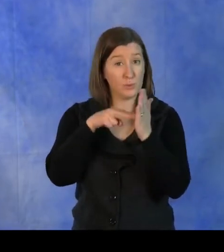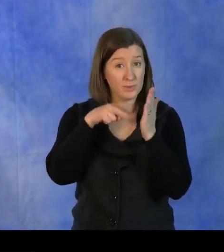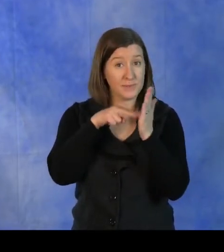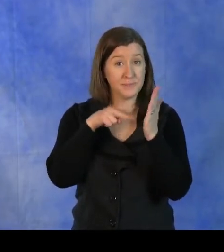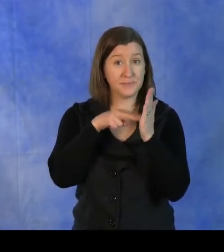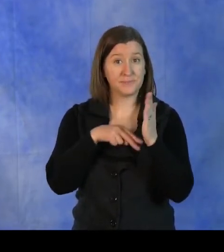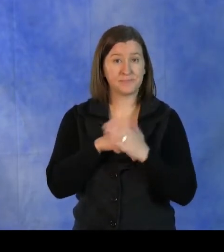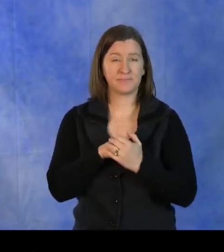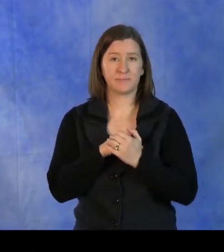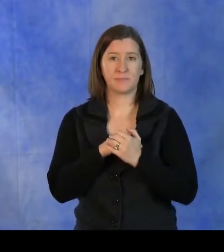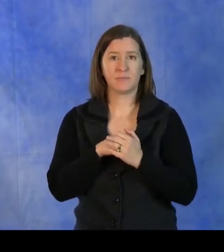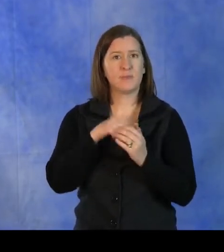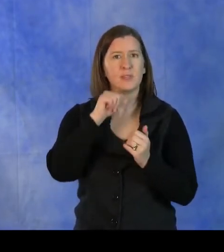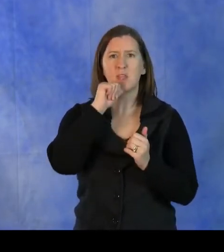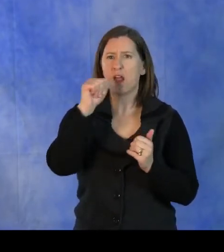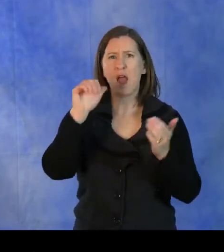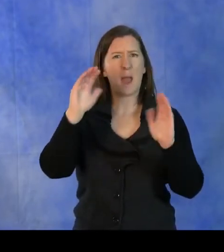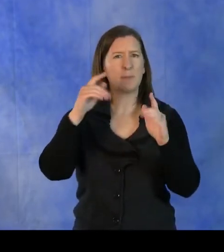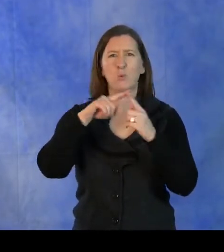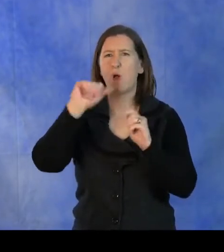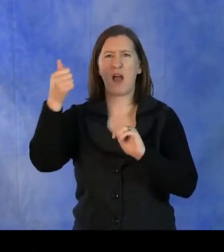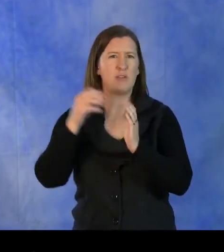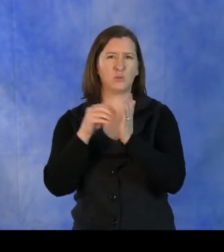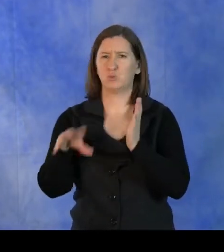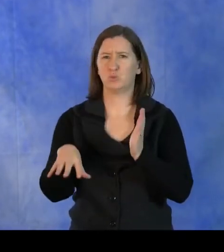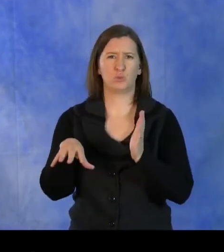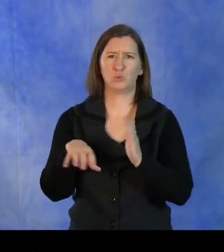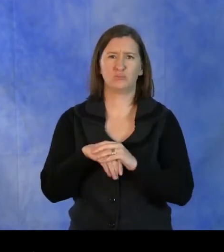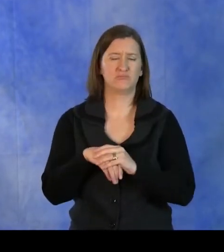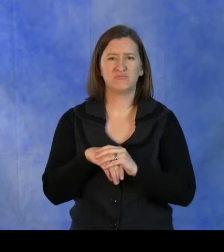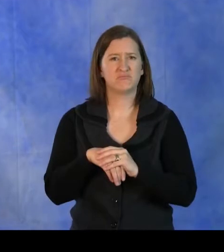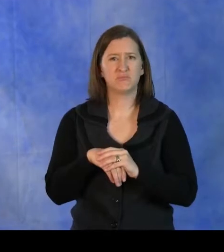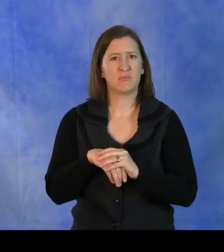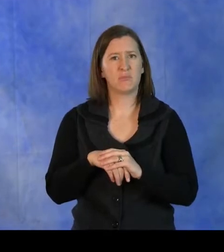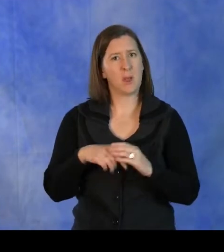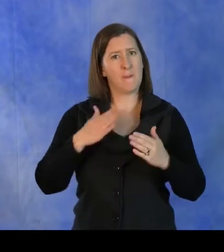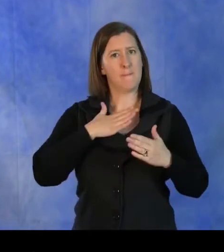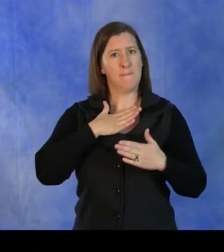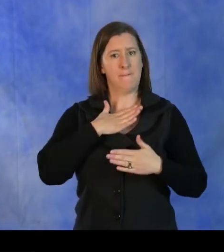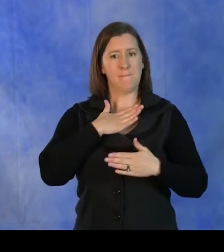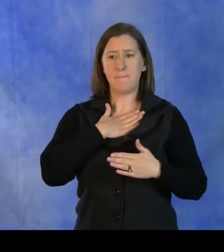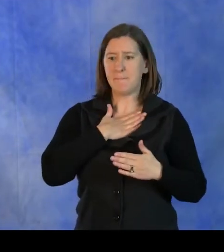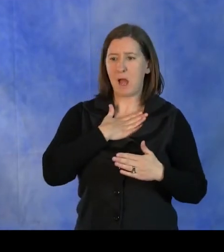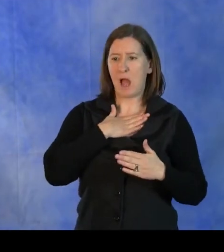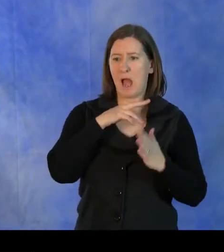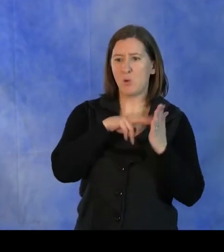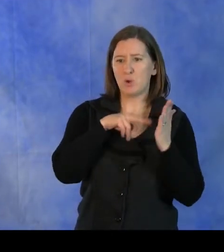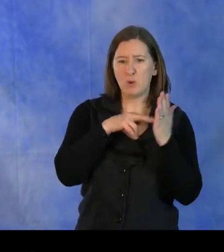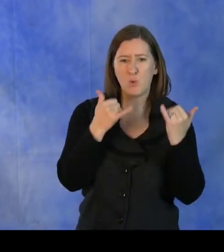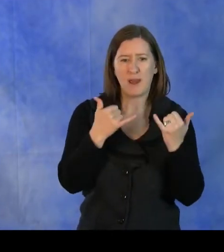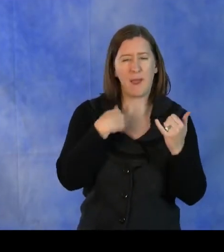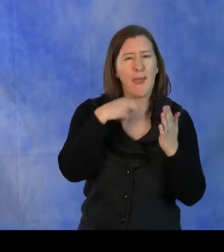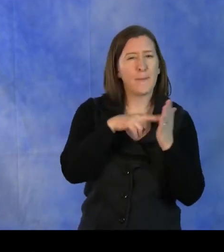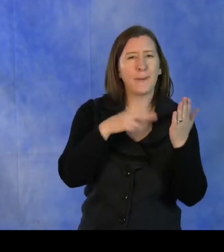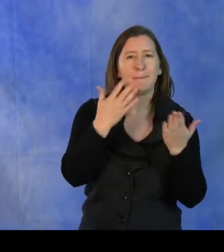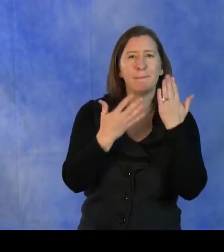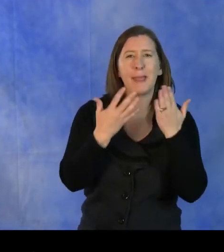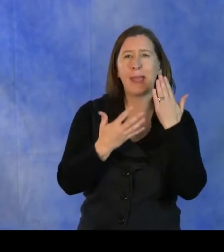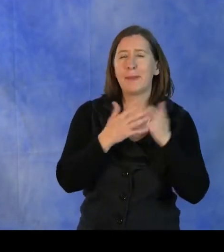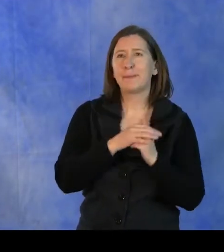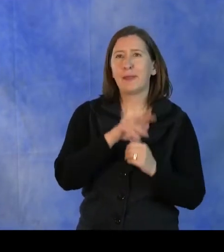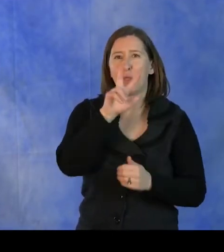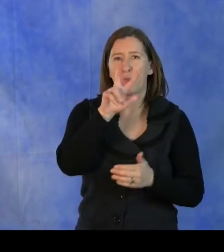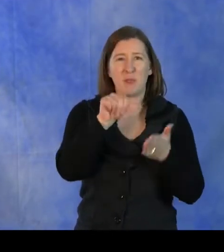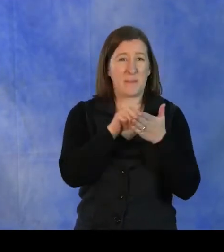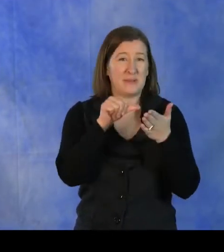If the student is struggling with reading, for example, not compared to other students, that